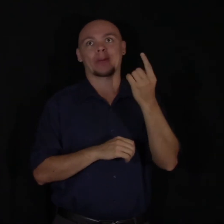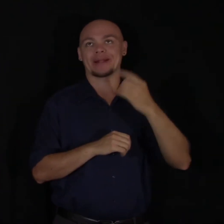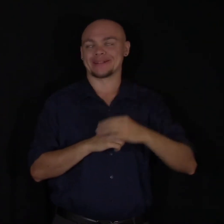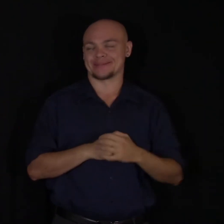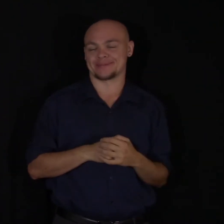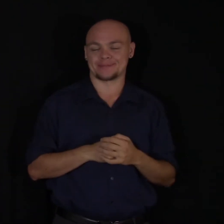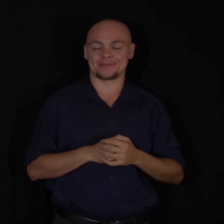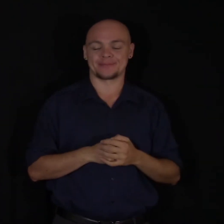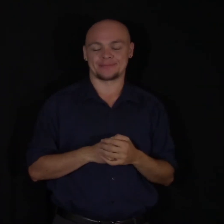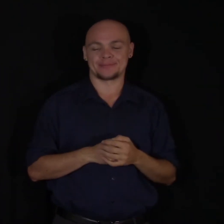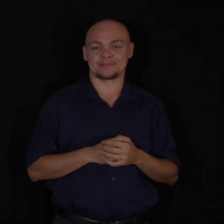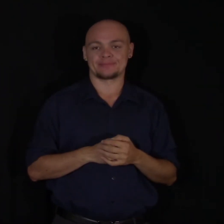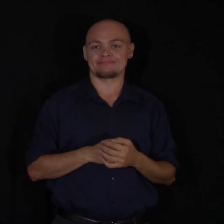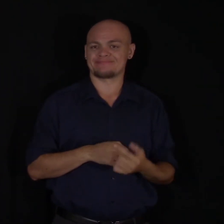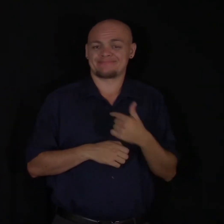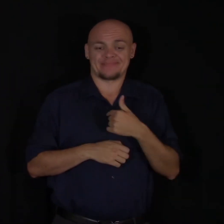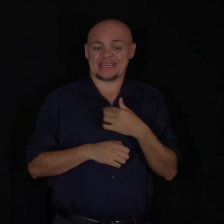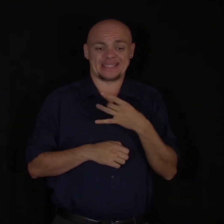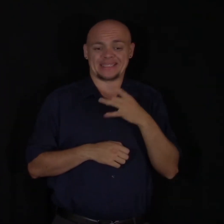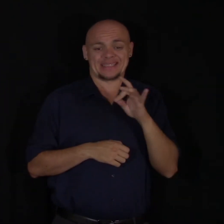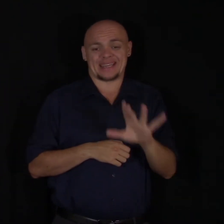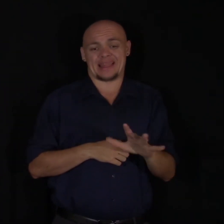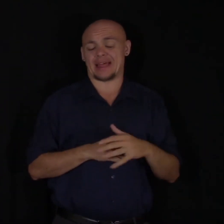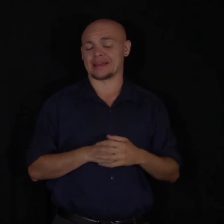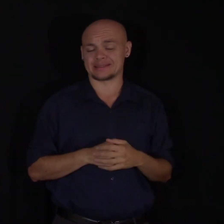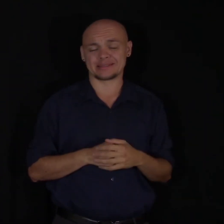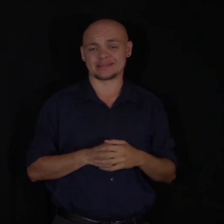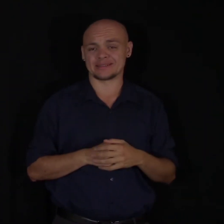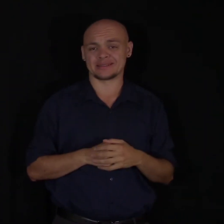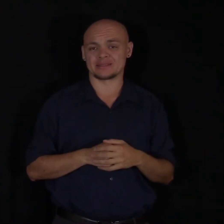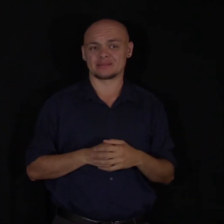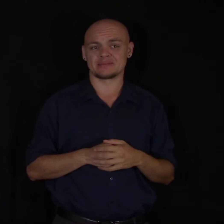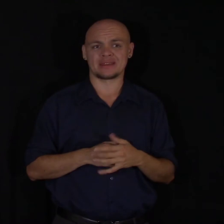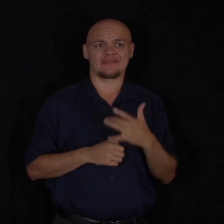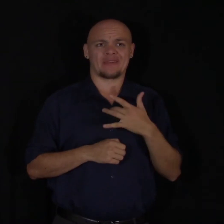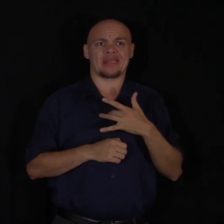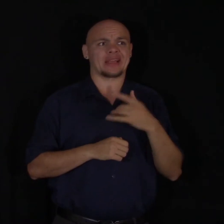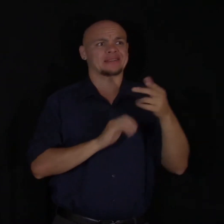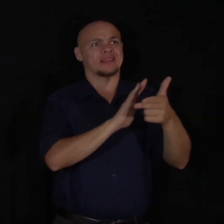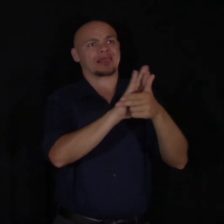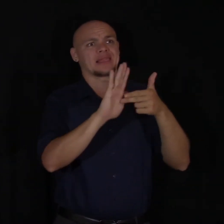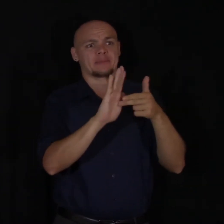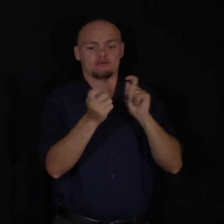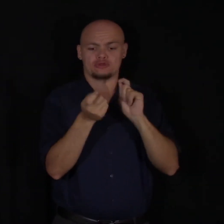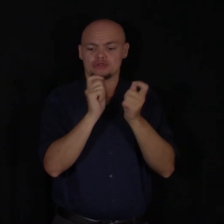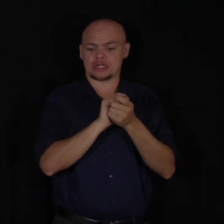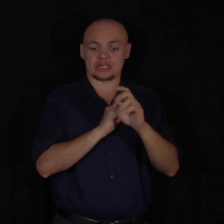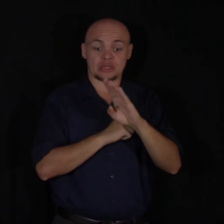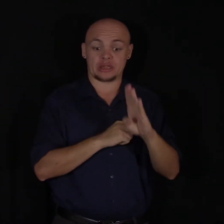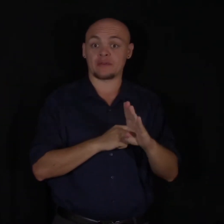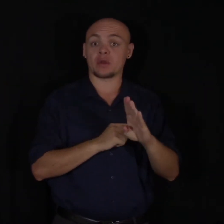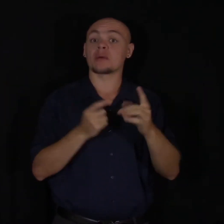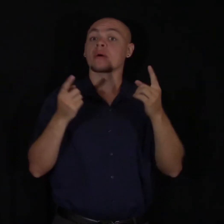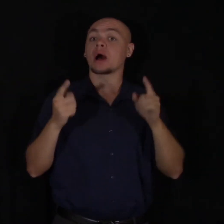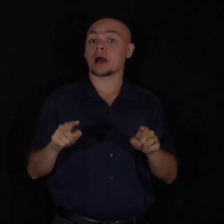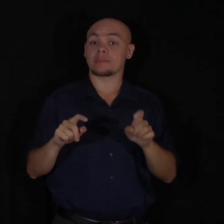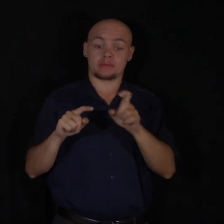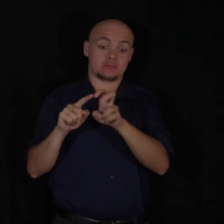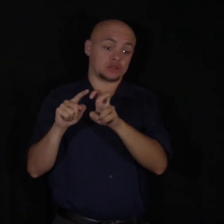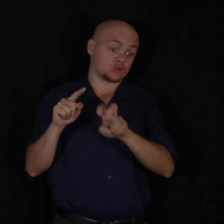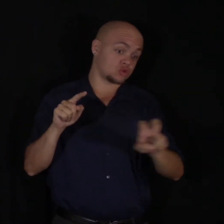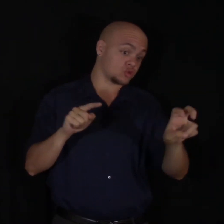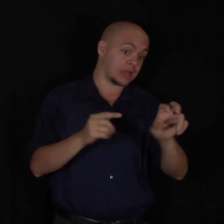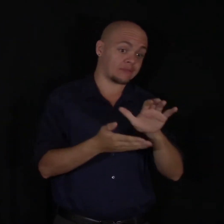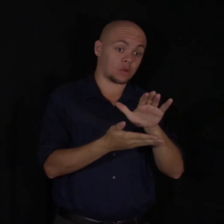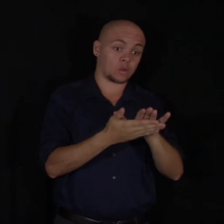And I didn't really like it. It felt like it could never change. But when I figured I was going to transfer, I thought to